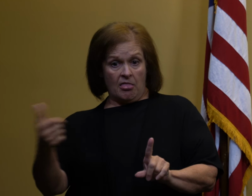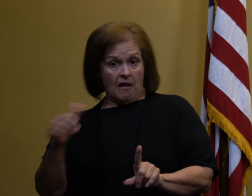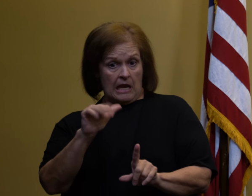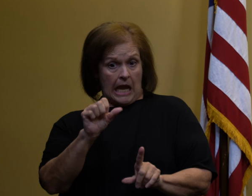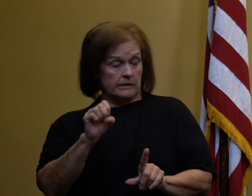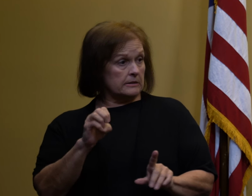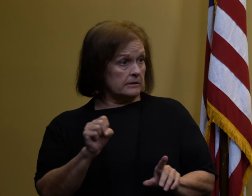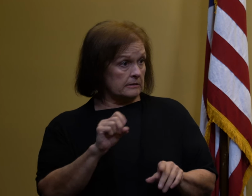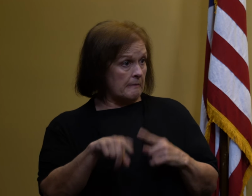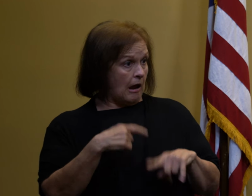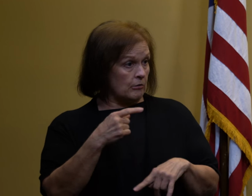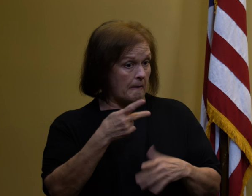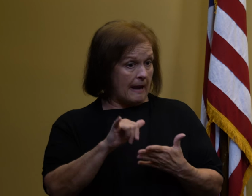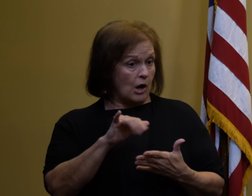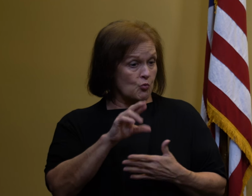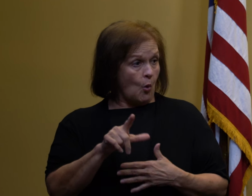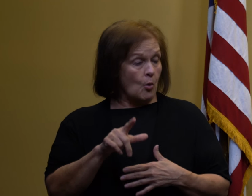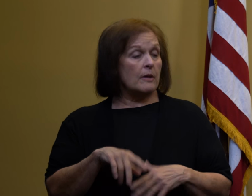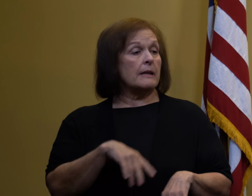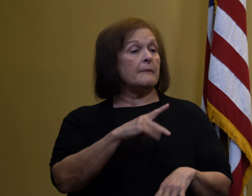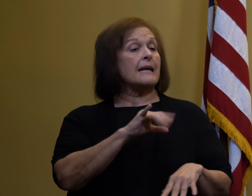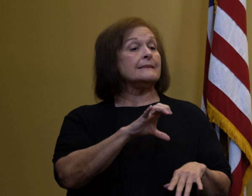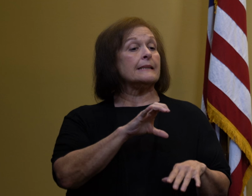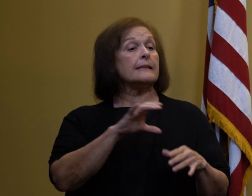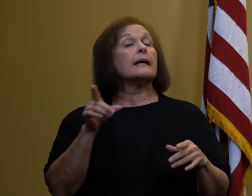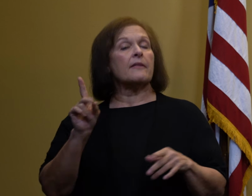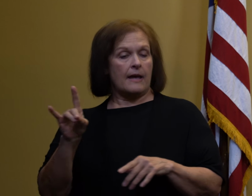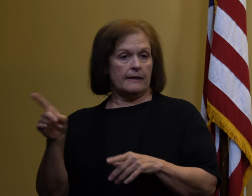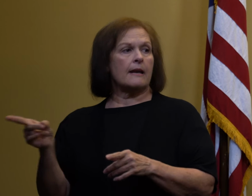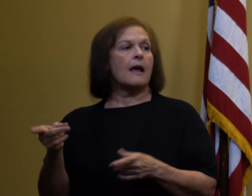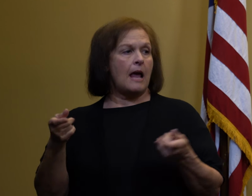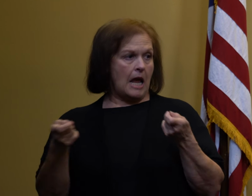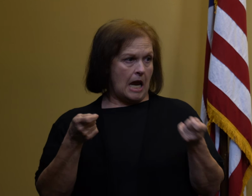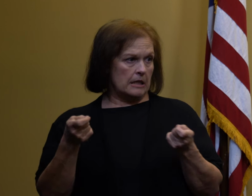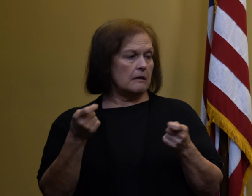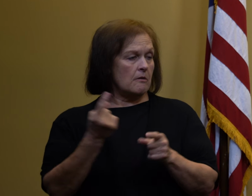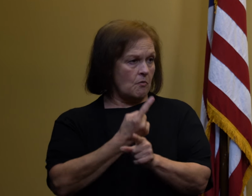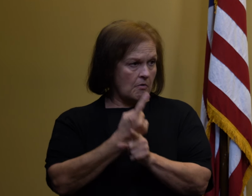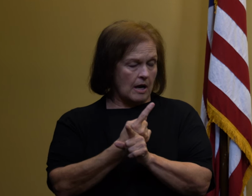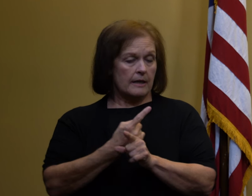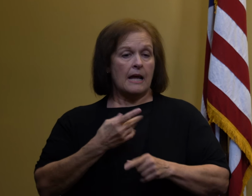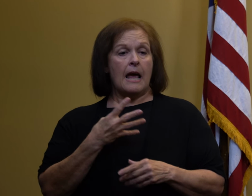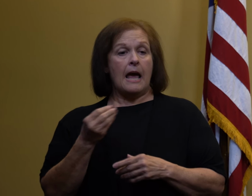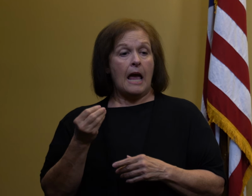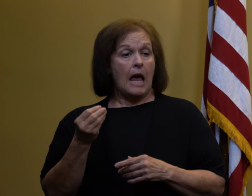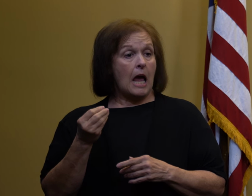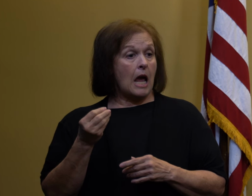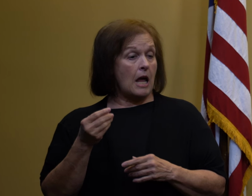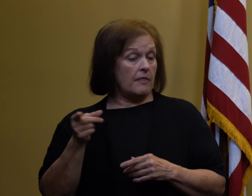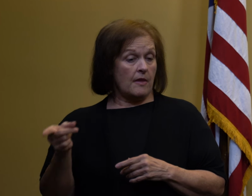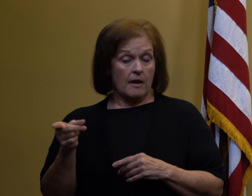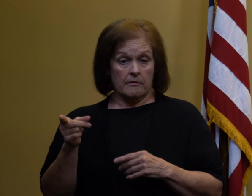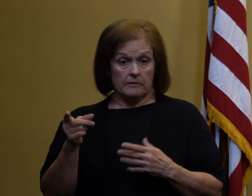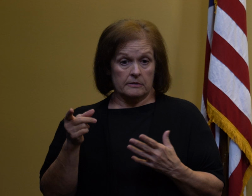is that from the PIB side of it, absolutely handled effectively. It went even